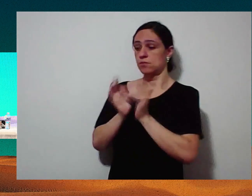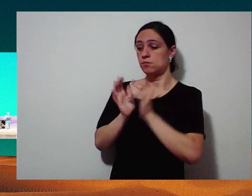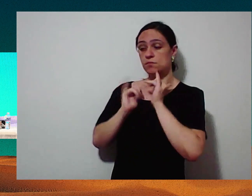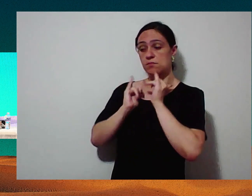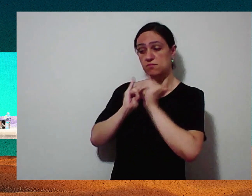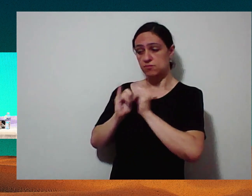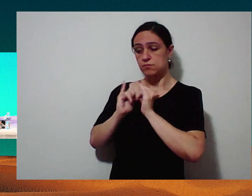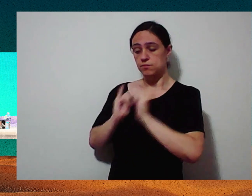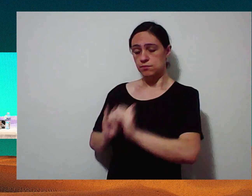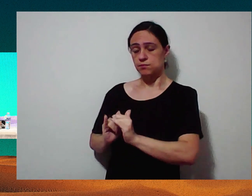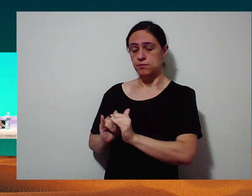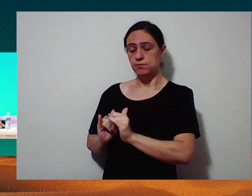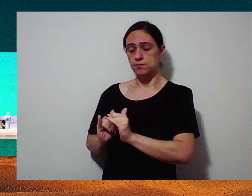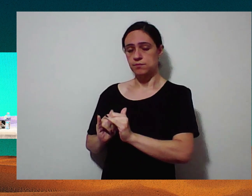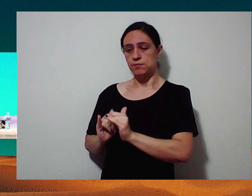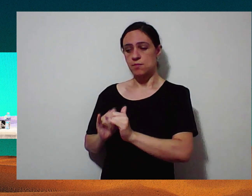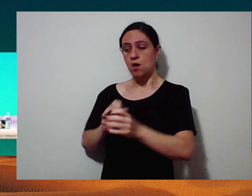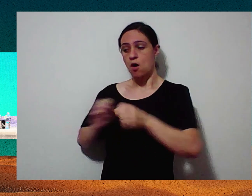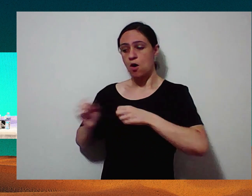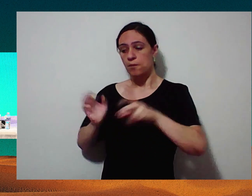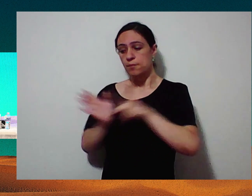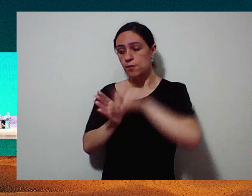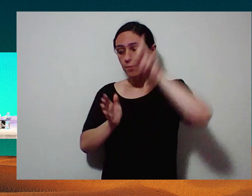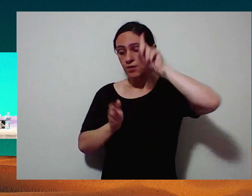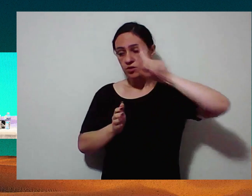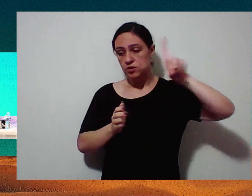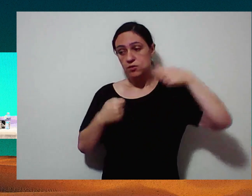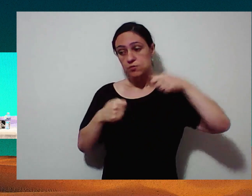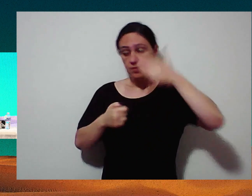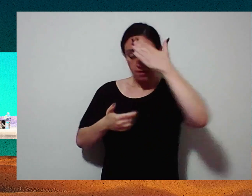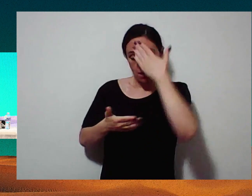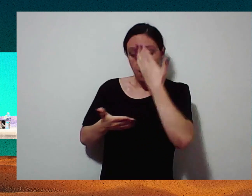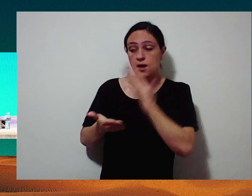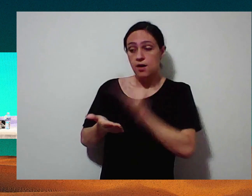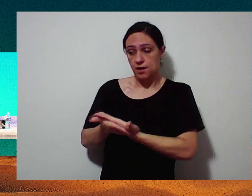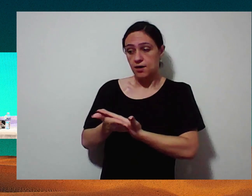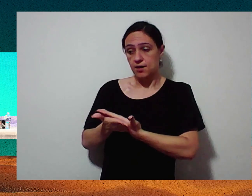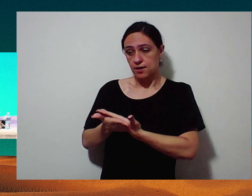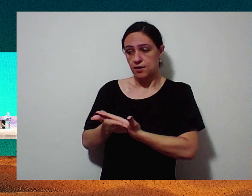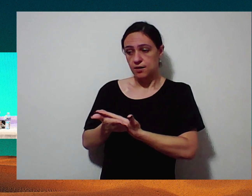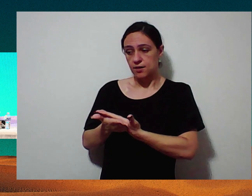a obra de Deus é esta, que creiais naquele que por ele foi enviado.